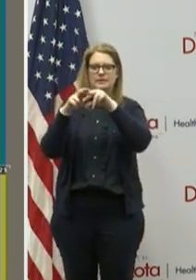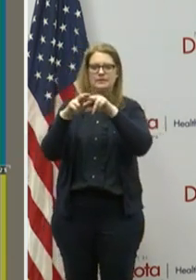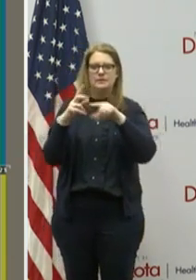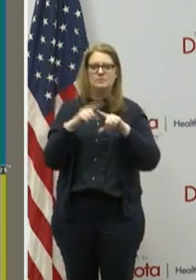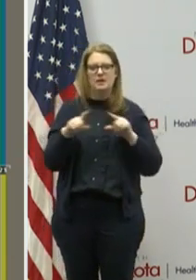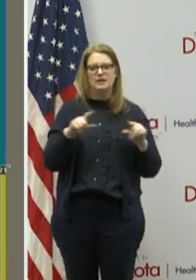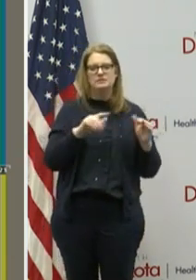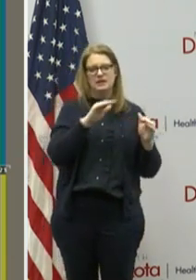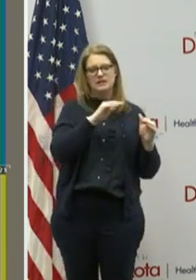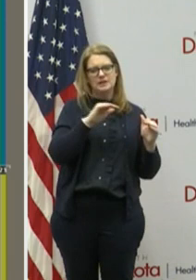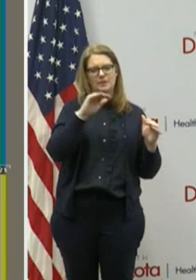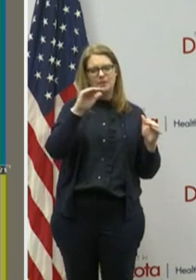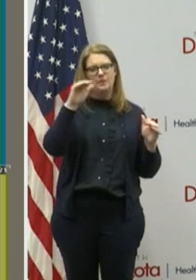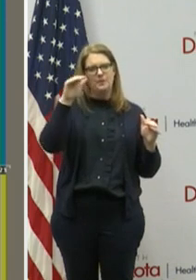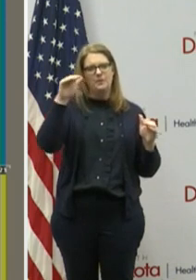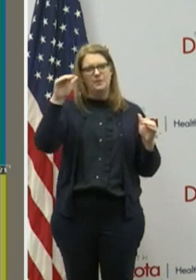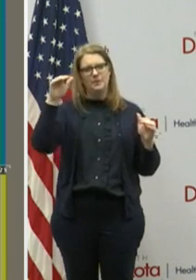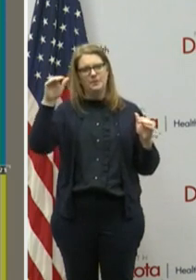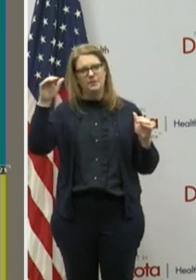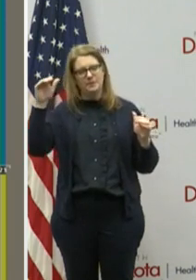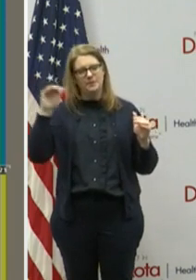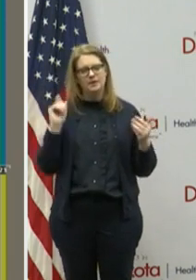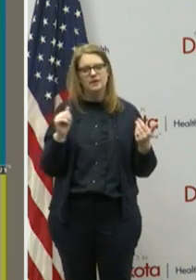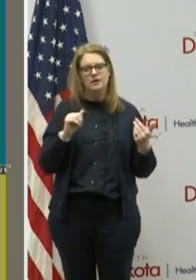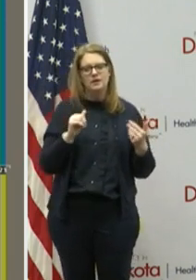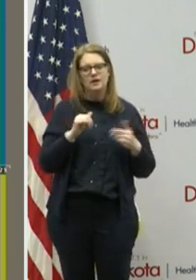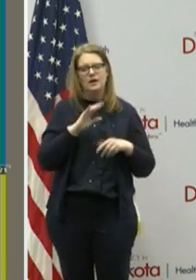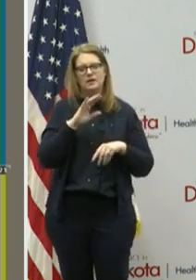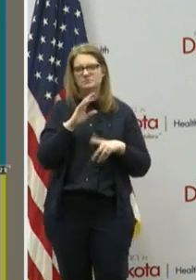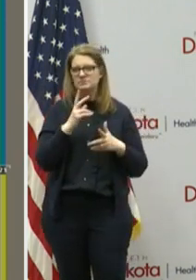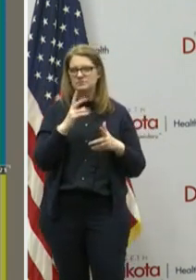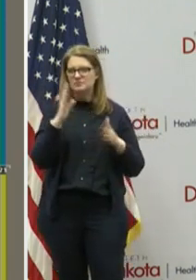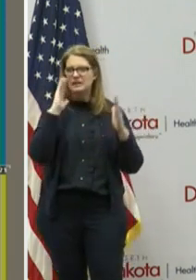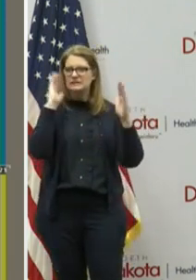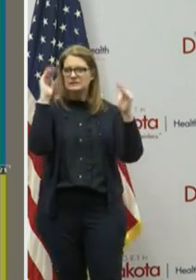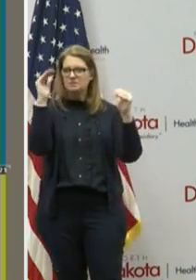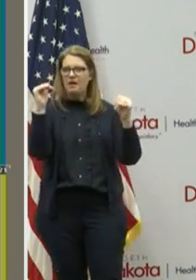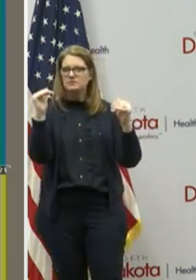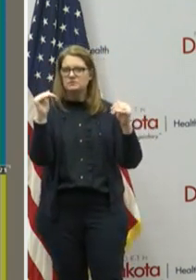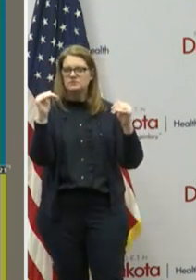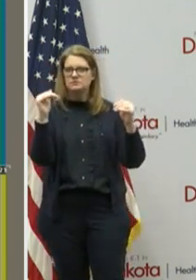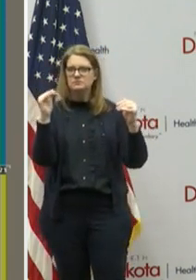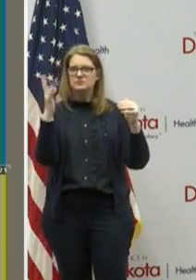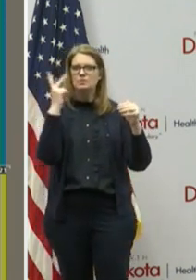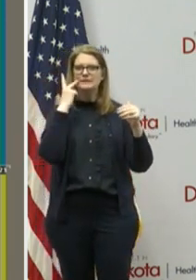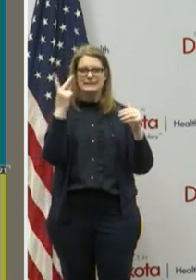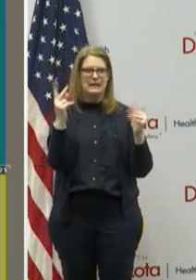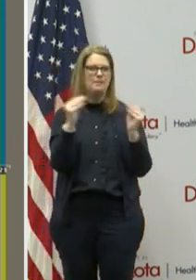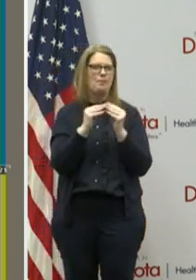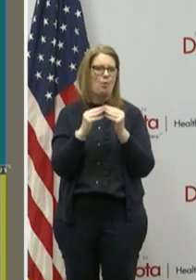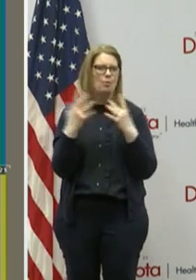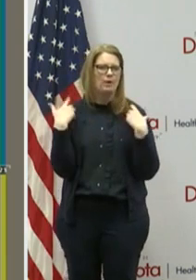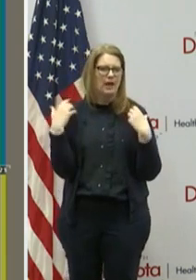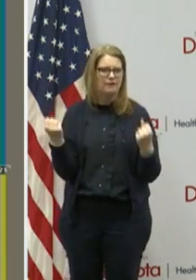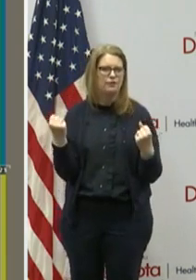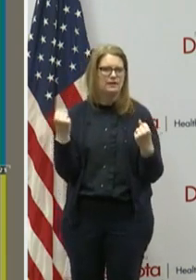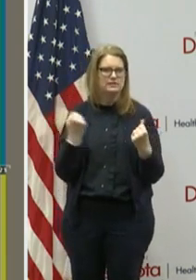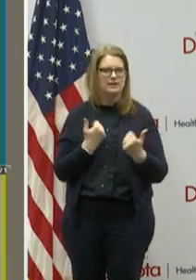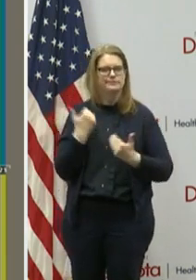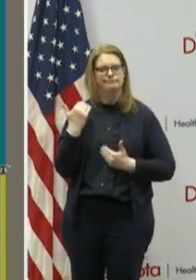bounce along the top of that curve. And of course, we expect that we'll see more recoveries as the